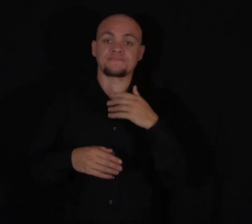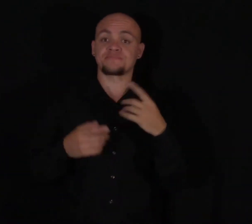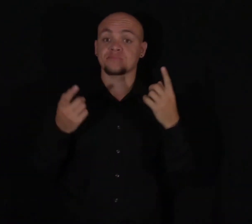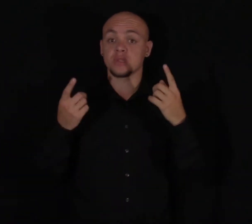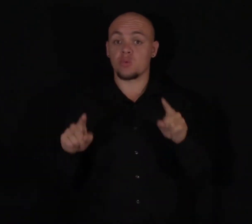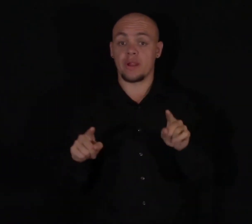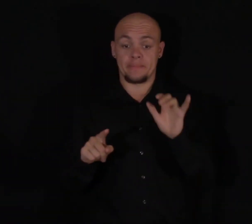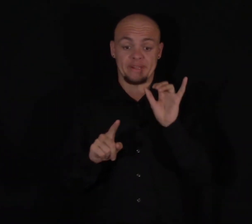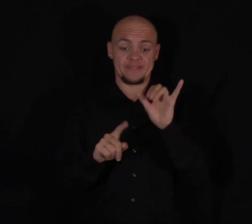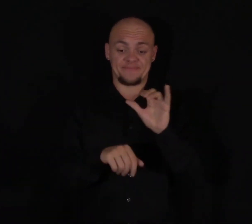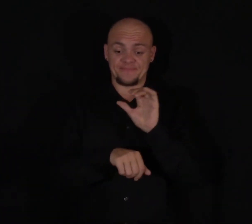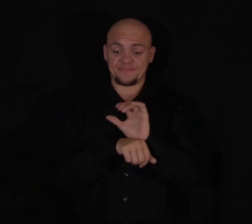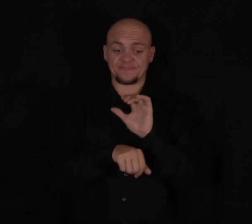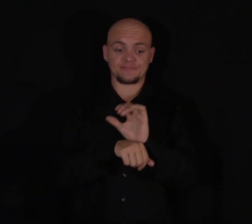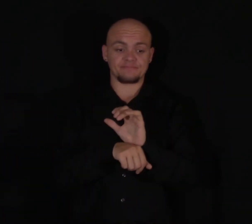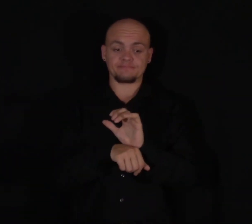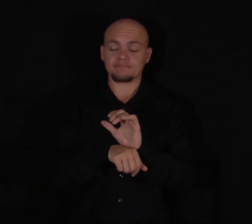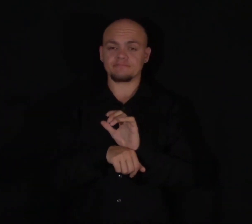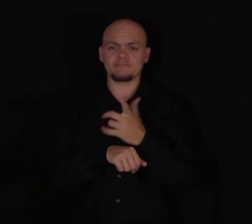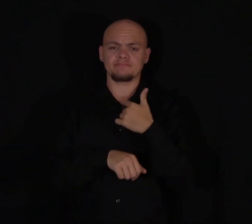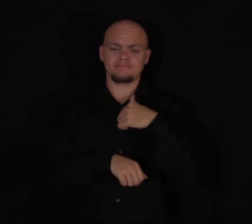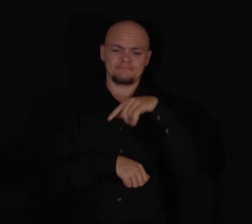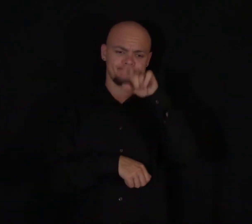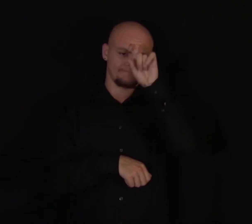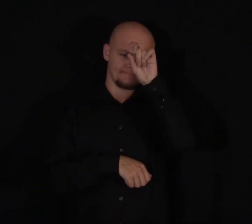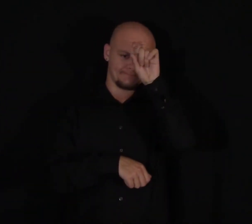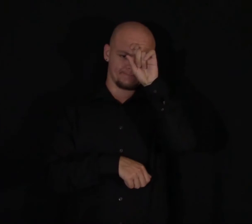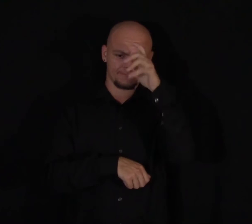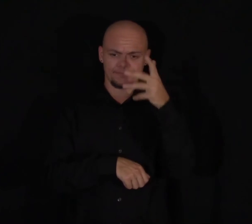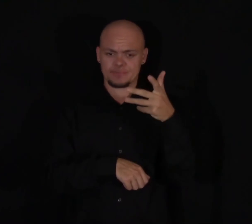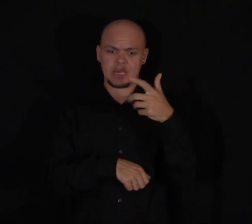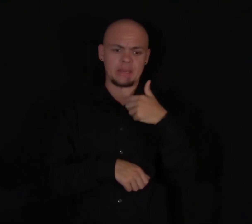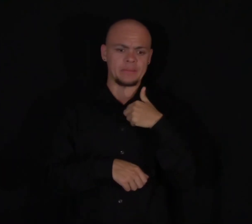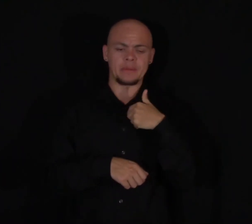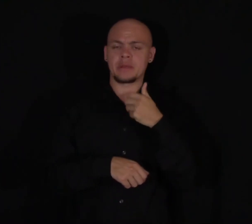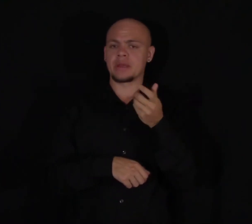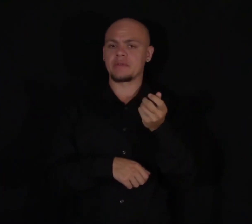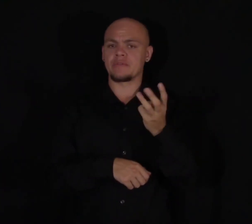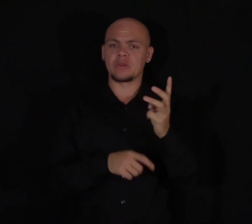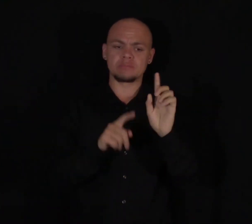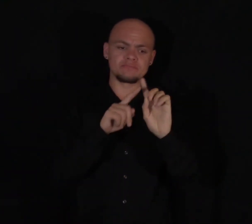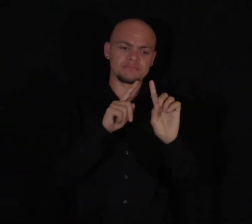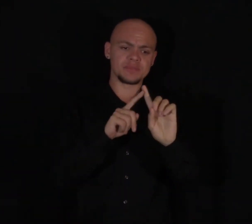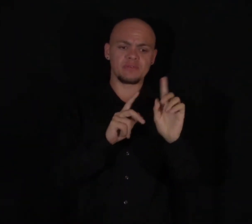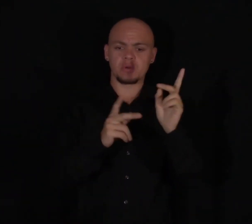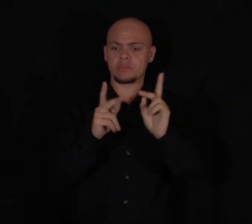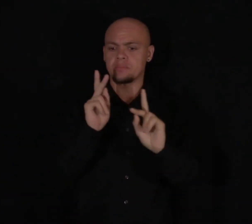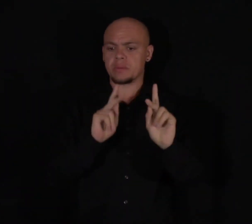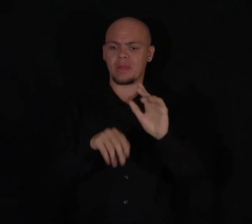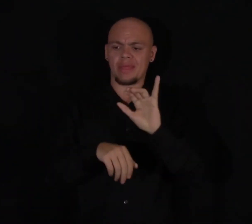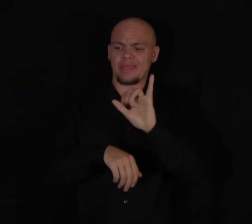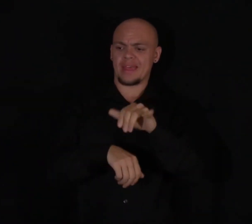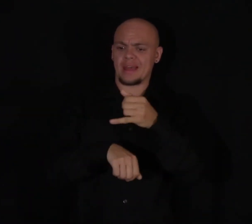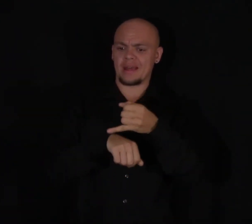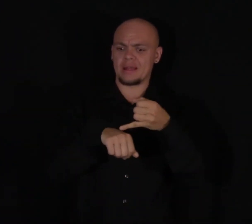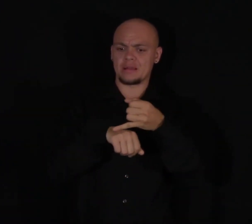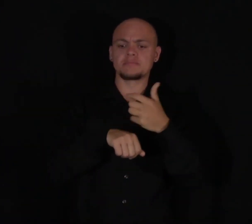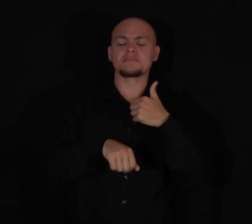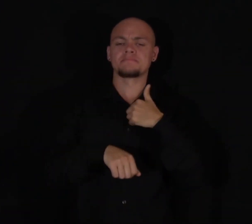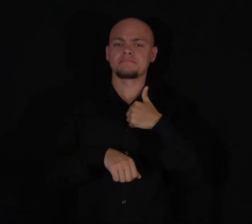eventful night. But knowing that I had been conversing with several persons in the island I had inhabited about the time that the body had